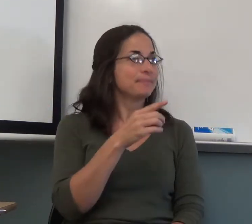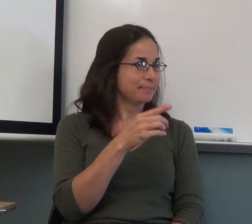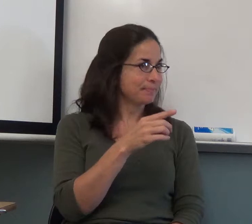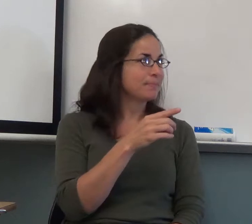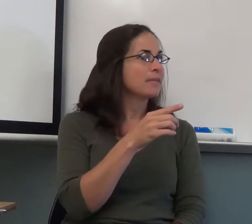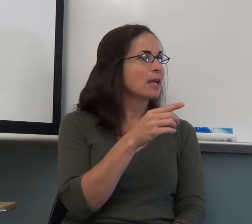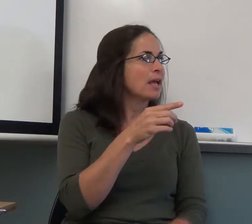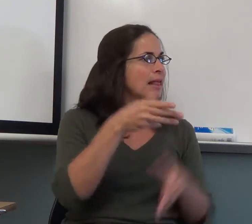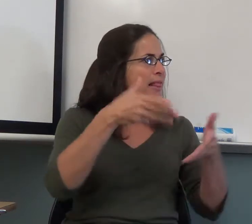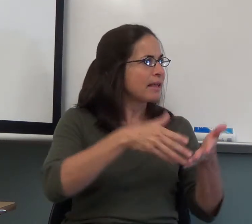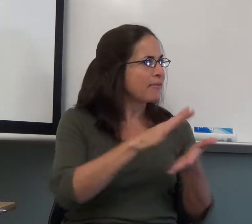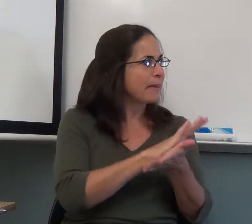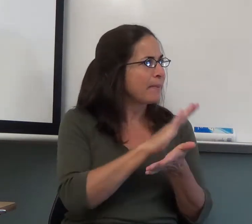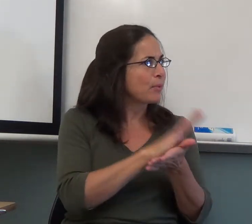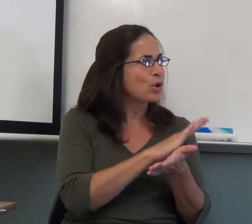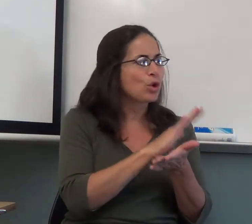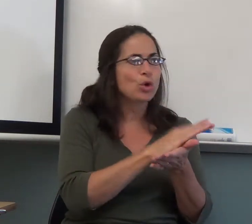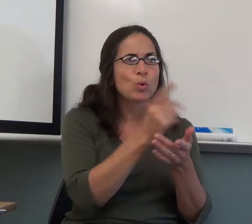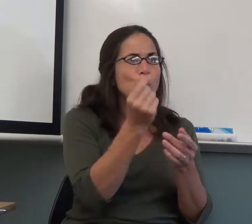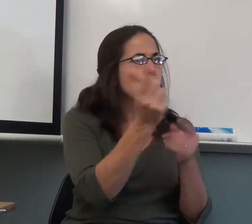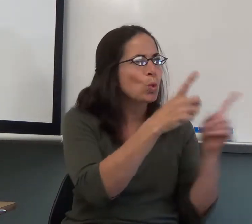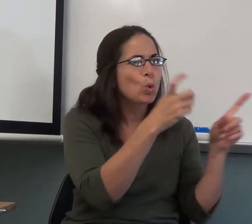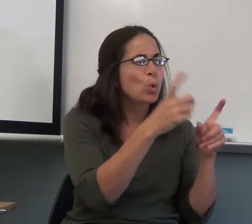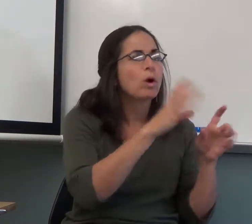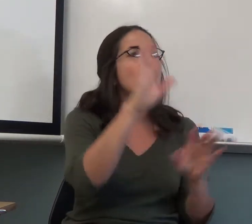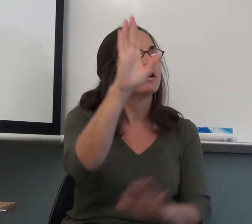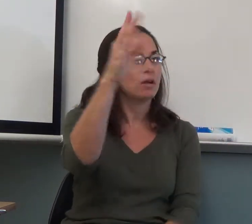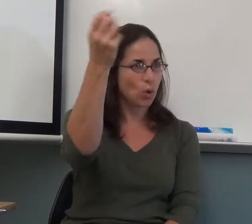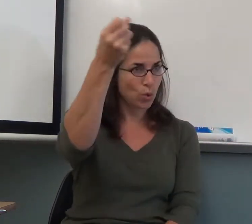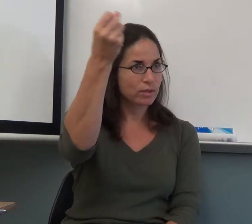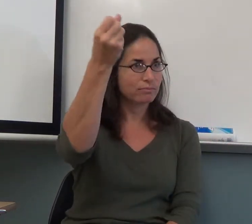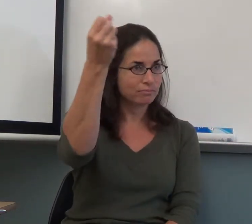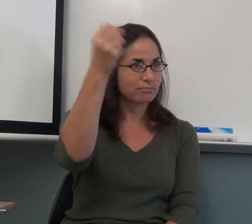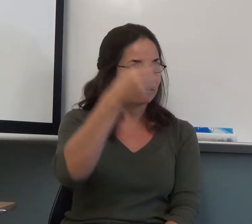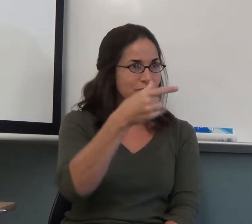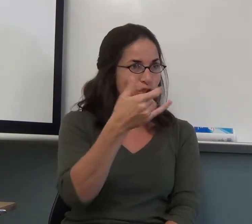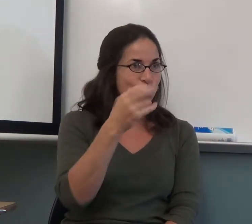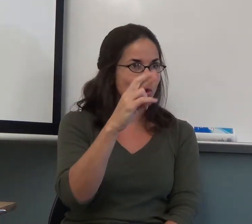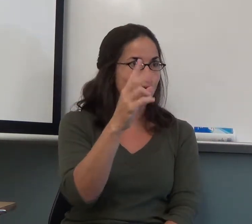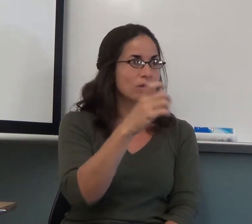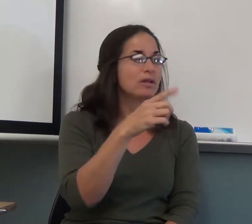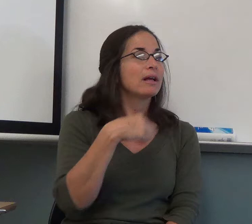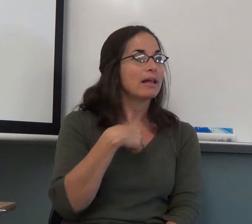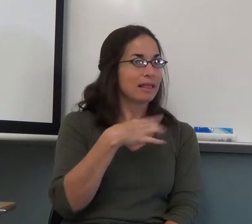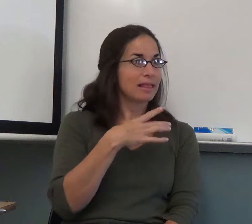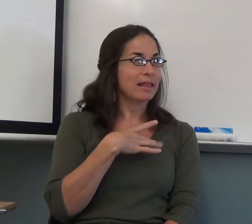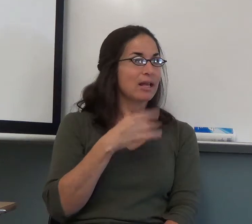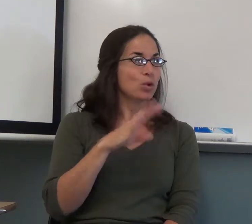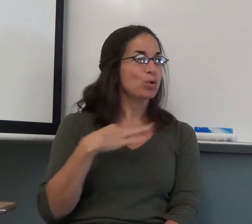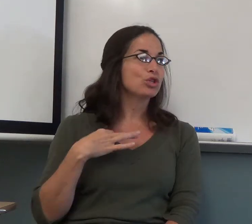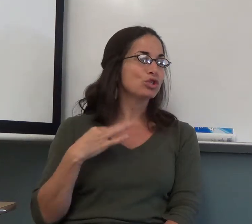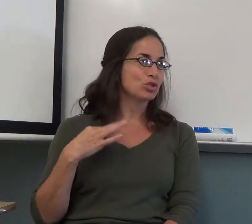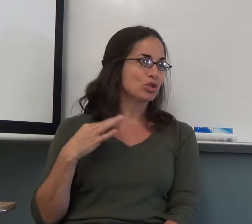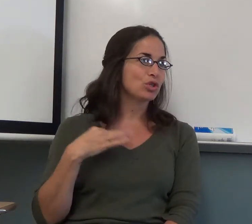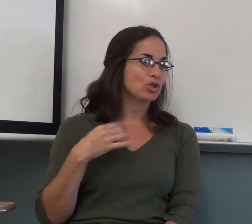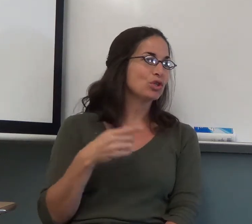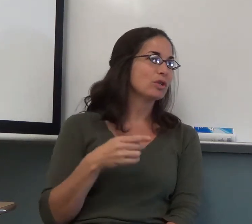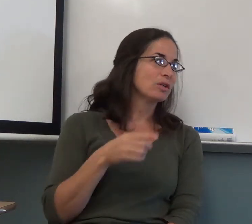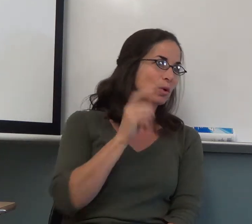want you to wait and I will tell you everything you need to know. Okay, Is that okay? I like your shirt. That's awesome. thank you. Yes, Did you want us